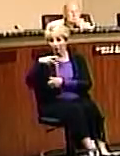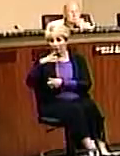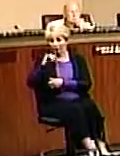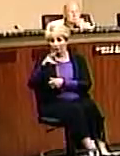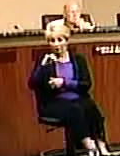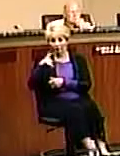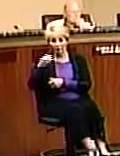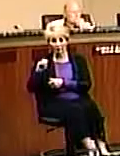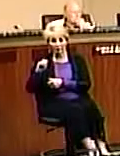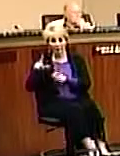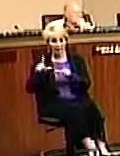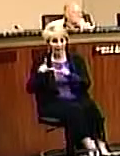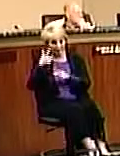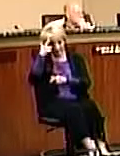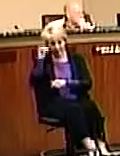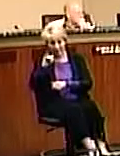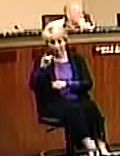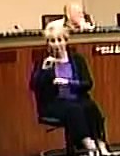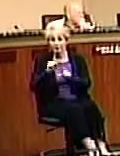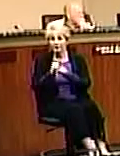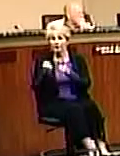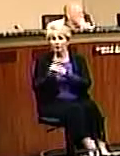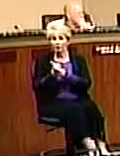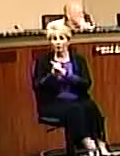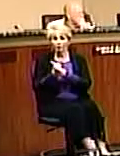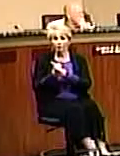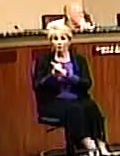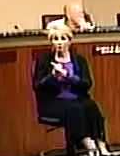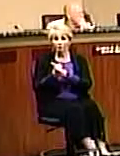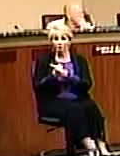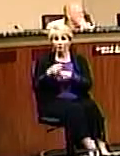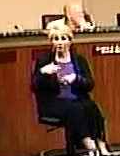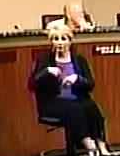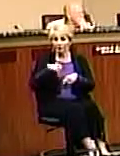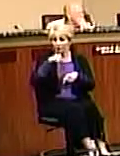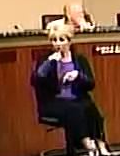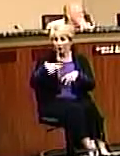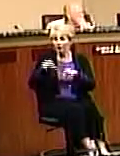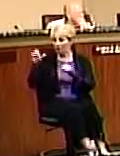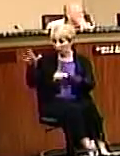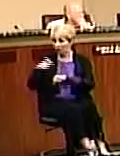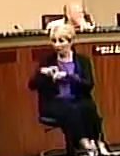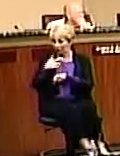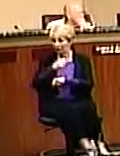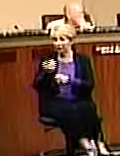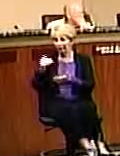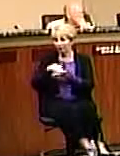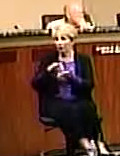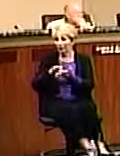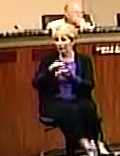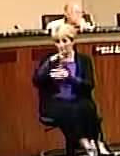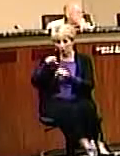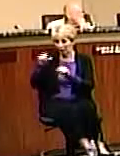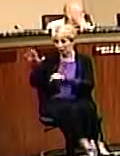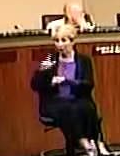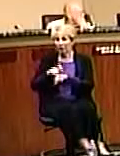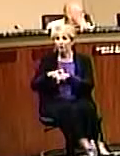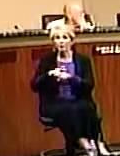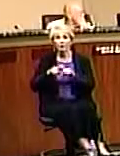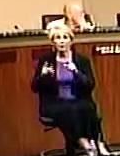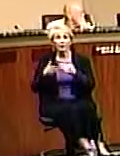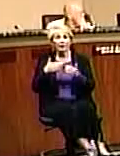went through a similar situation of, Gwen, I'm not taking your time. Mm-hmm. He's having to recount. But